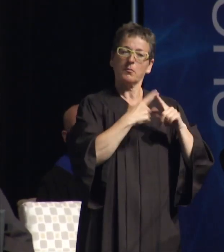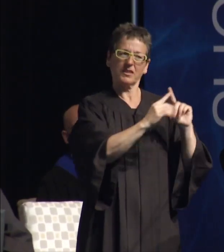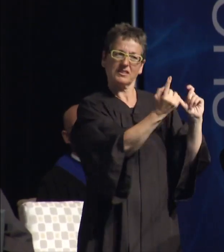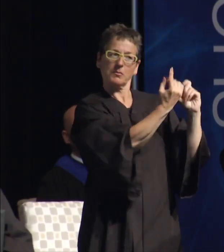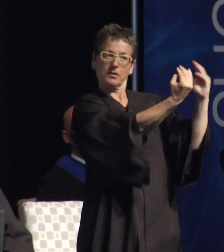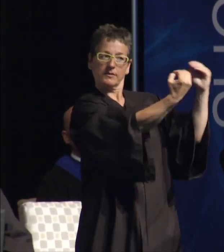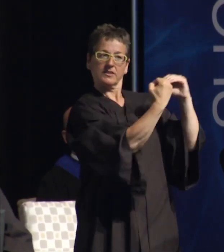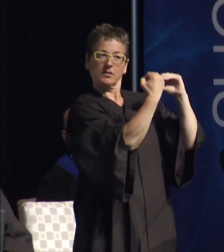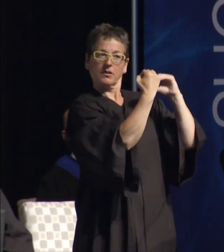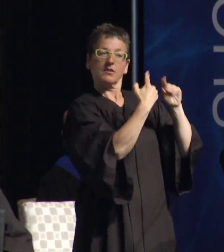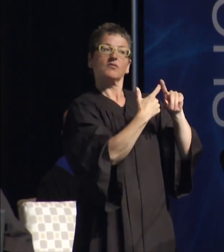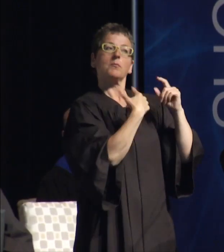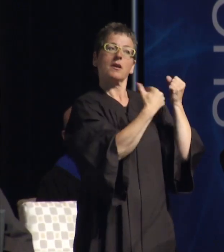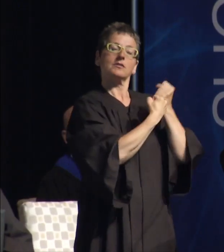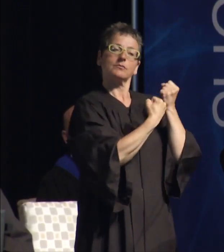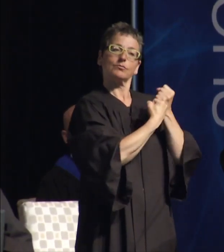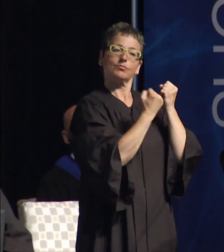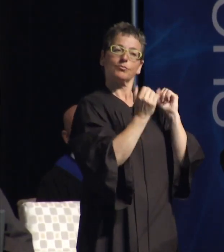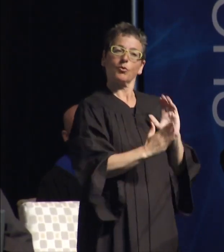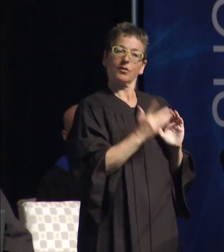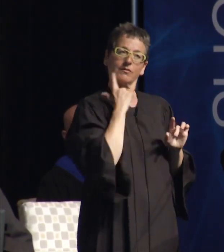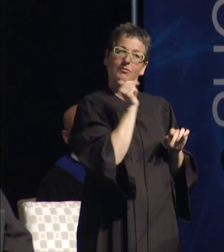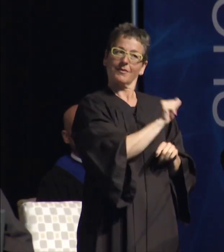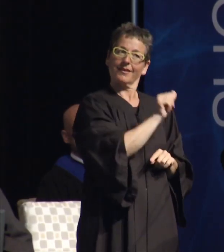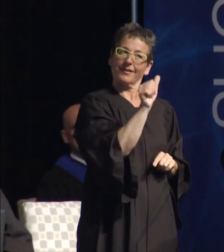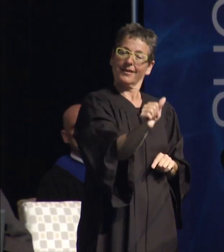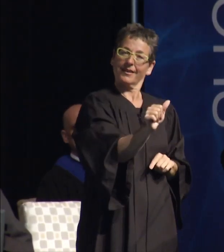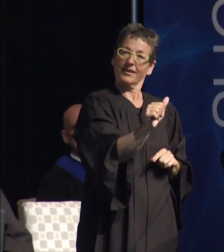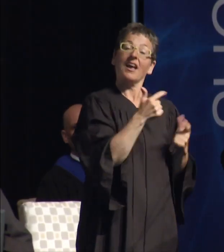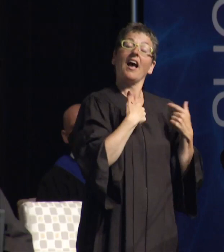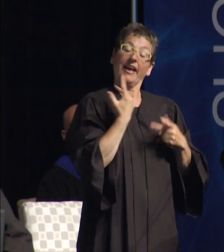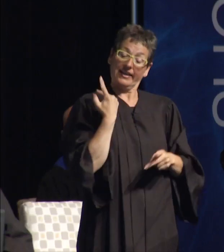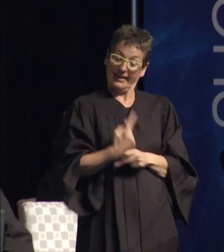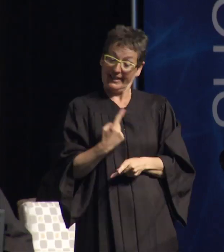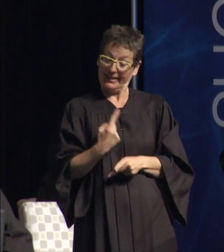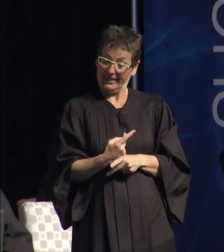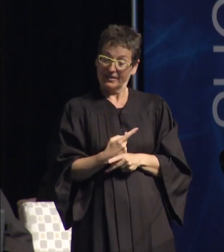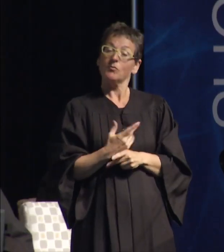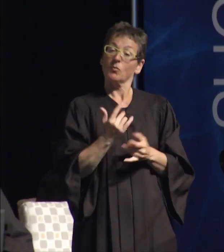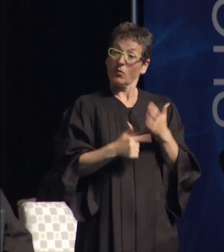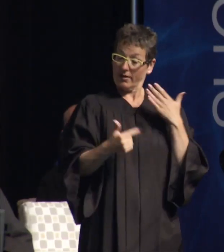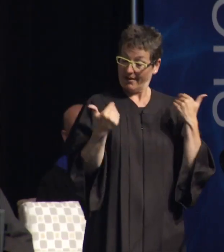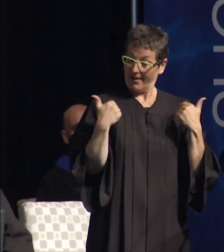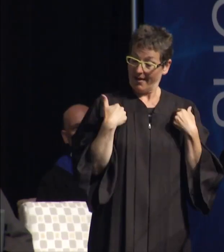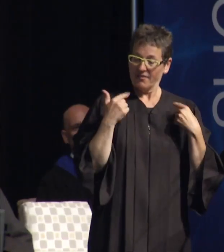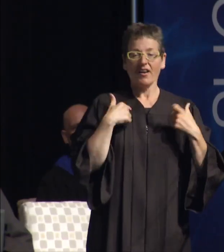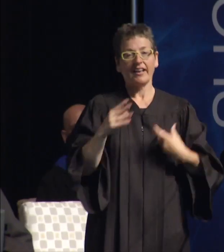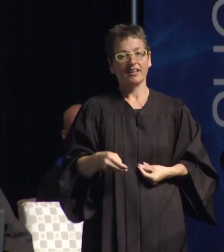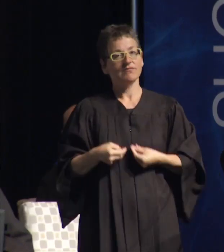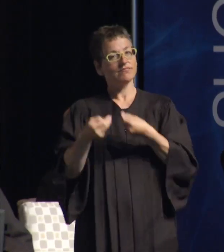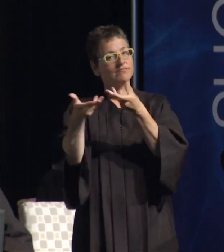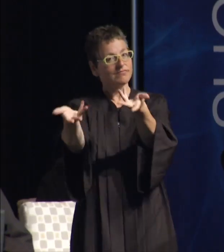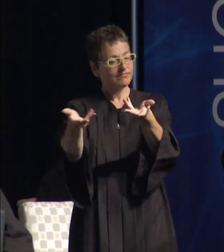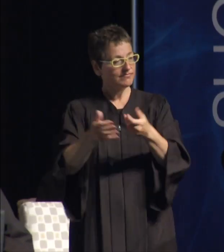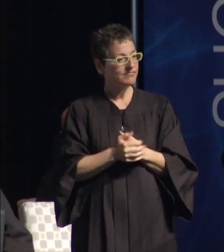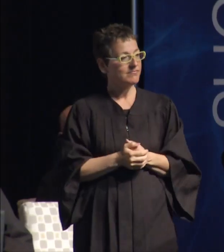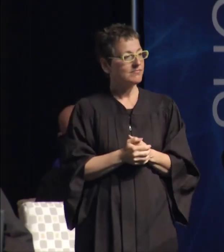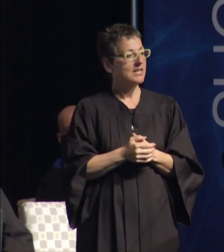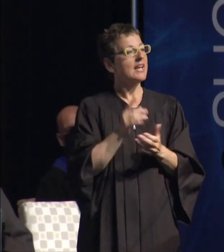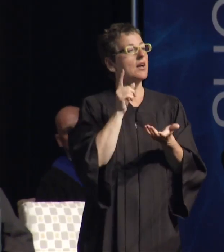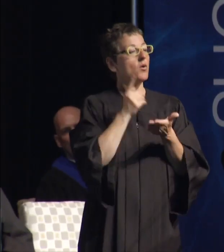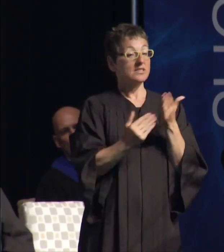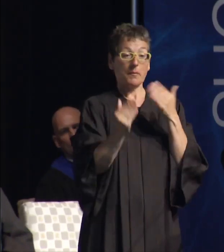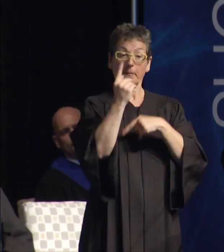by my supporters that I can only keep what I have by giving it away. At some point during our lives, we were